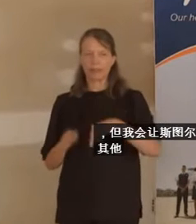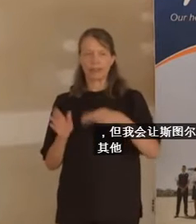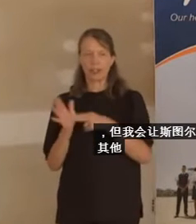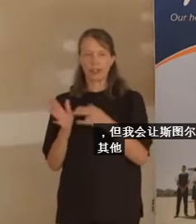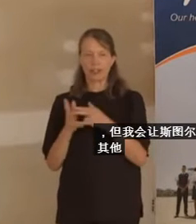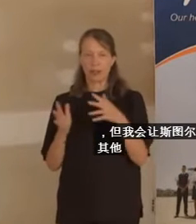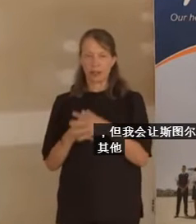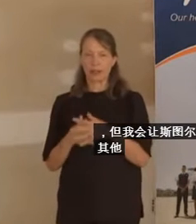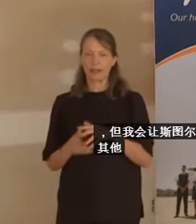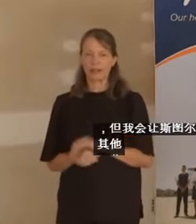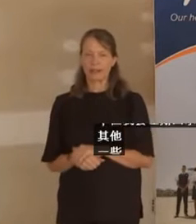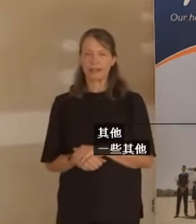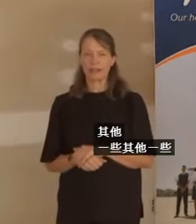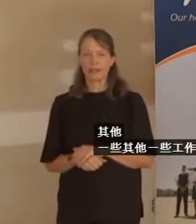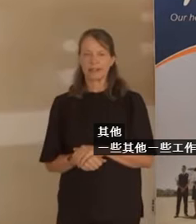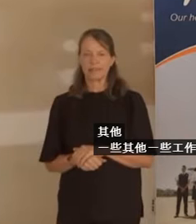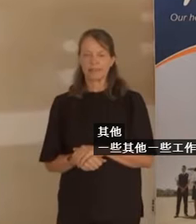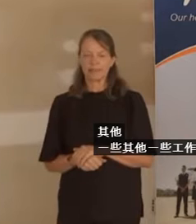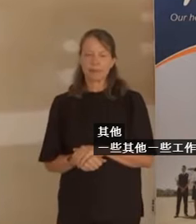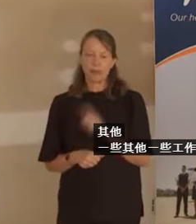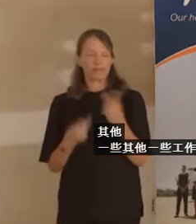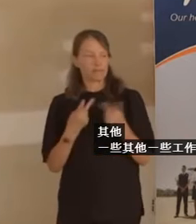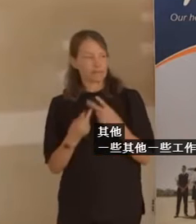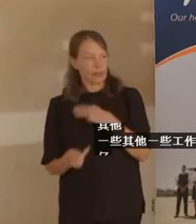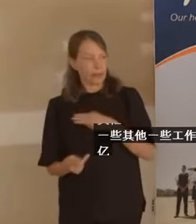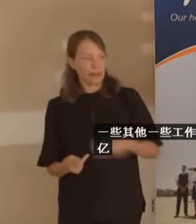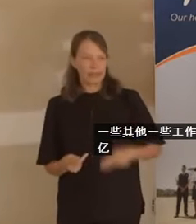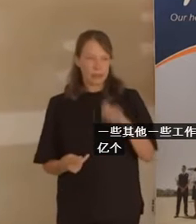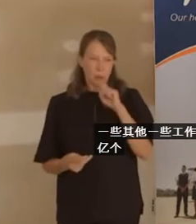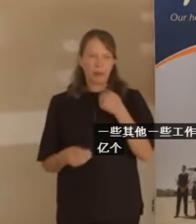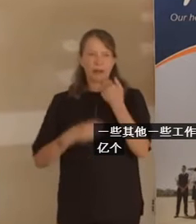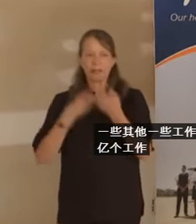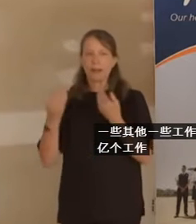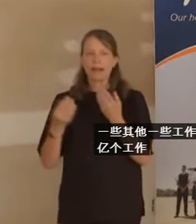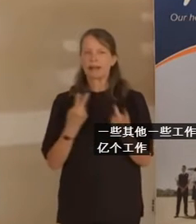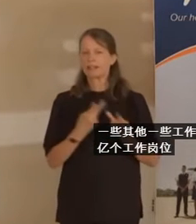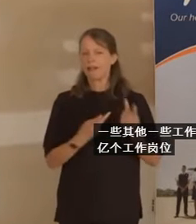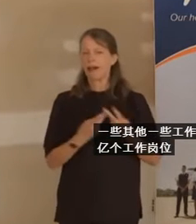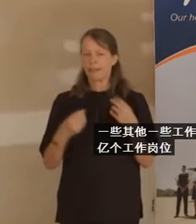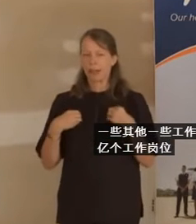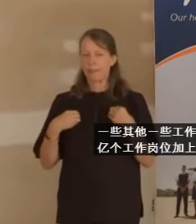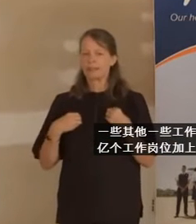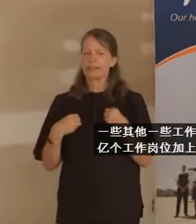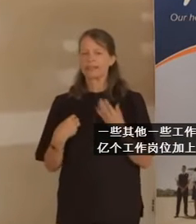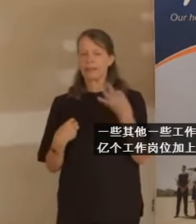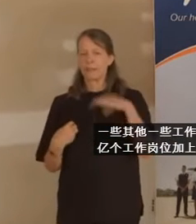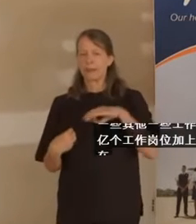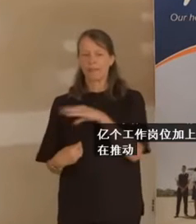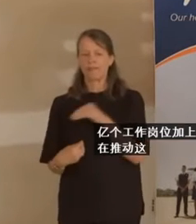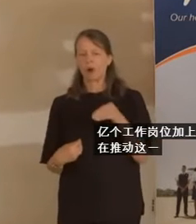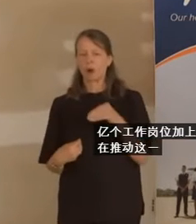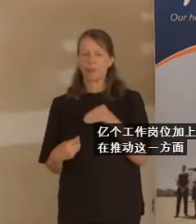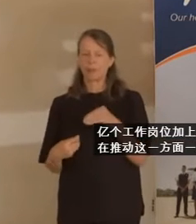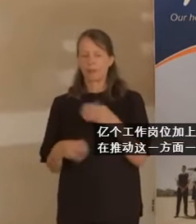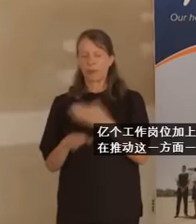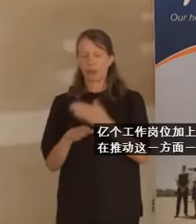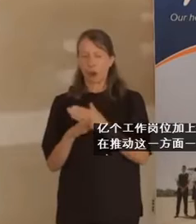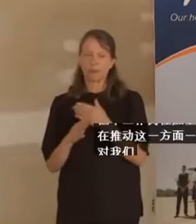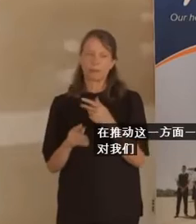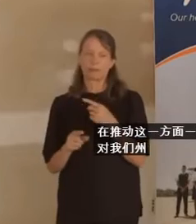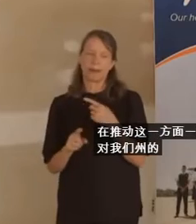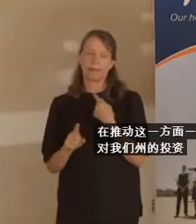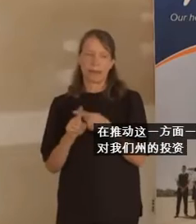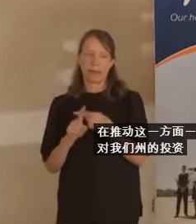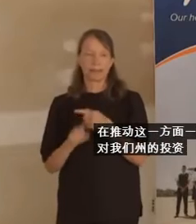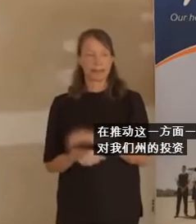about some of the other work the $250 million Jobs Plus Fund has been working on in terms of driving